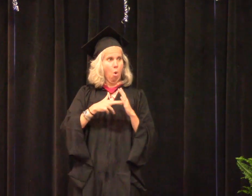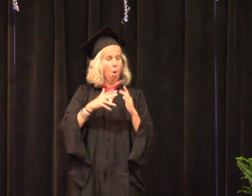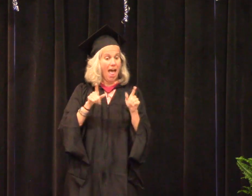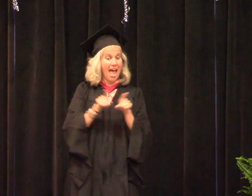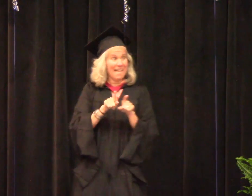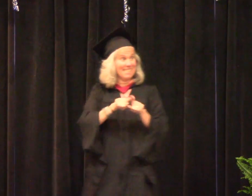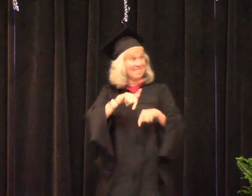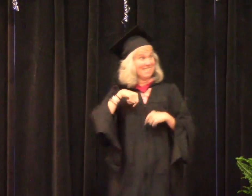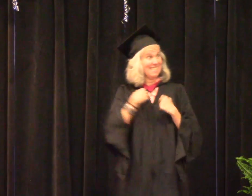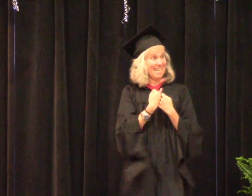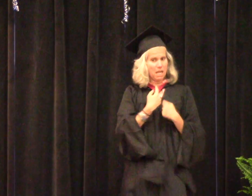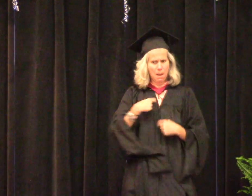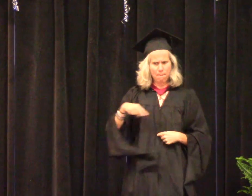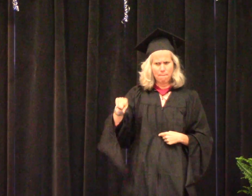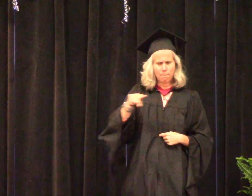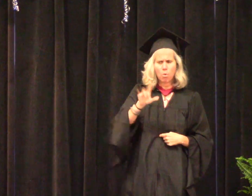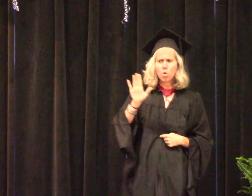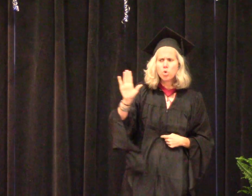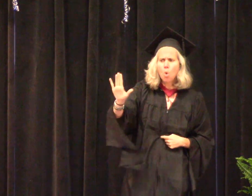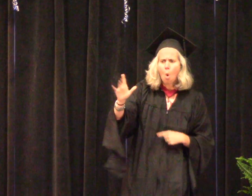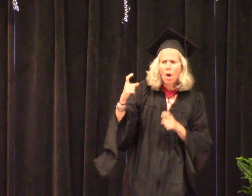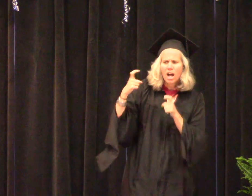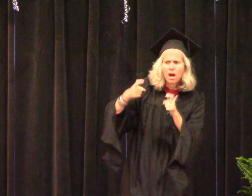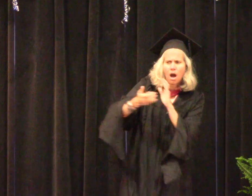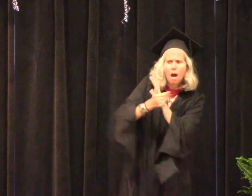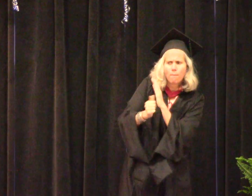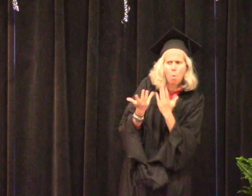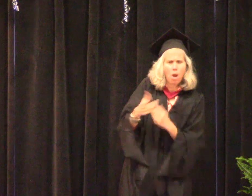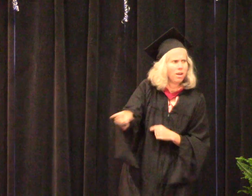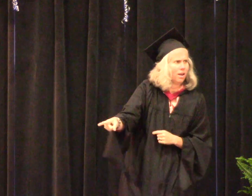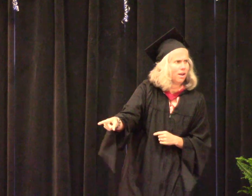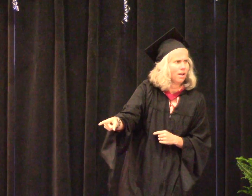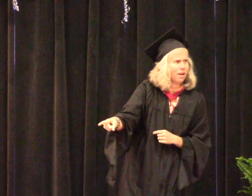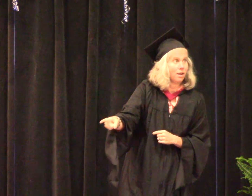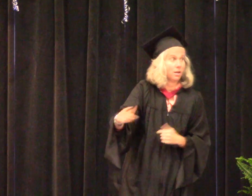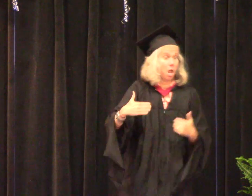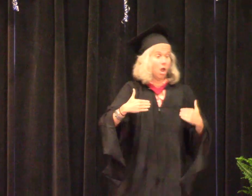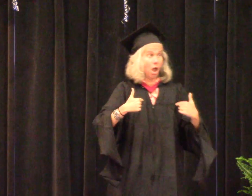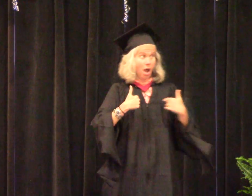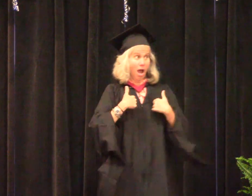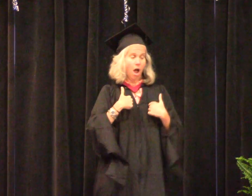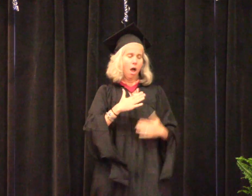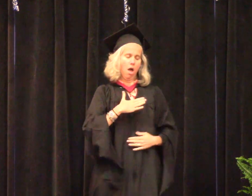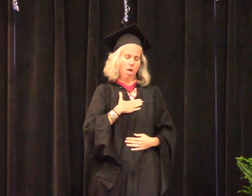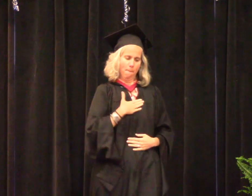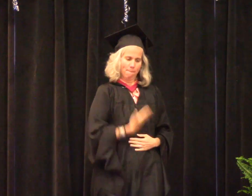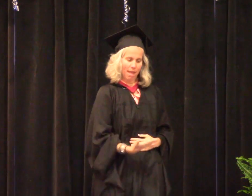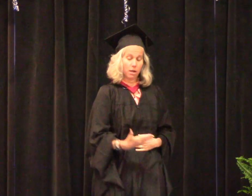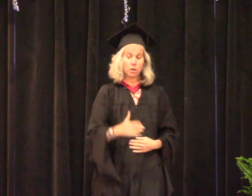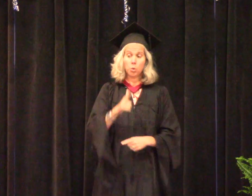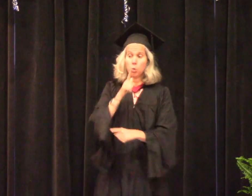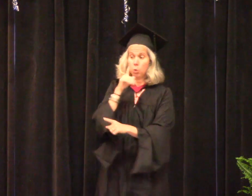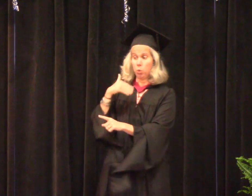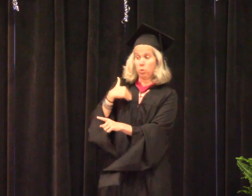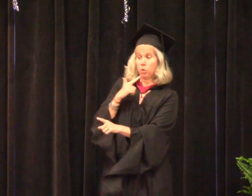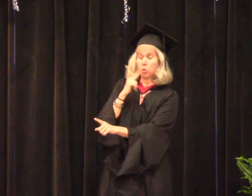know, being a young adult, 24 years old, 35 years old, 60 years old. Each of those contributions may look a little